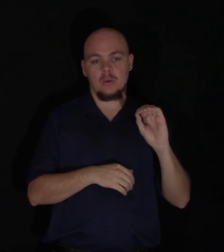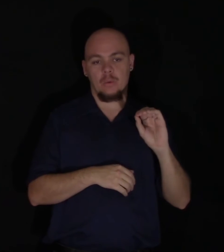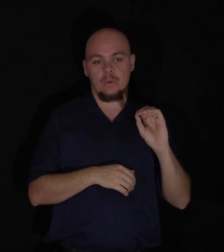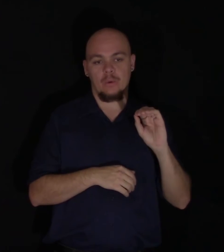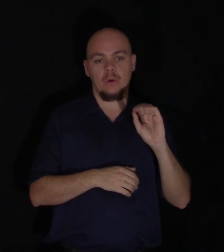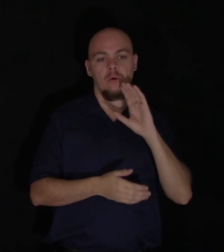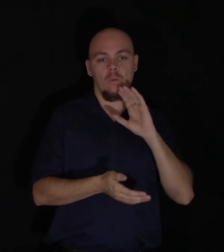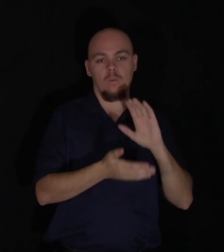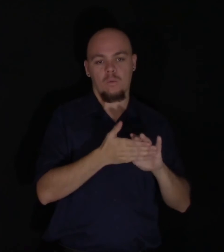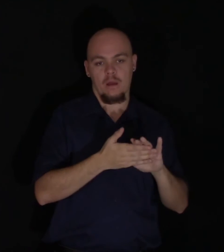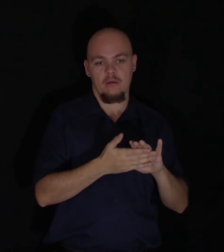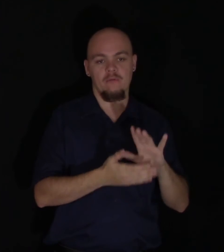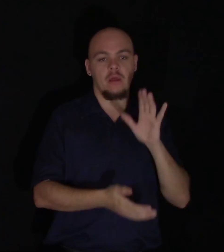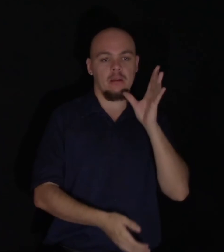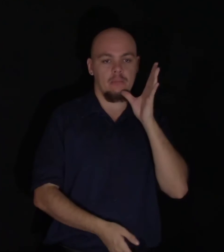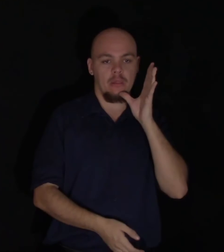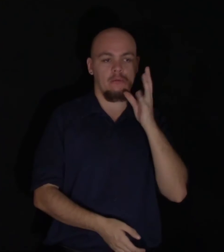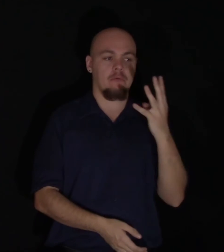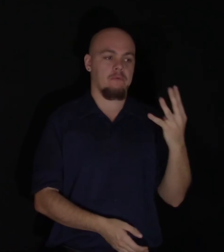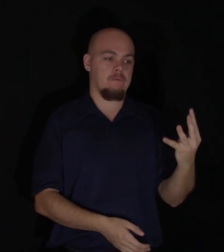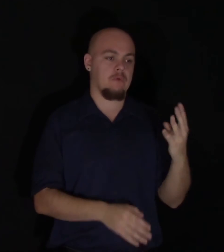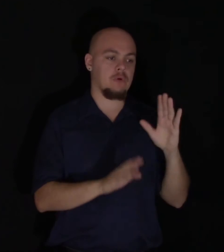to 4 wonderful children.